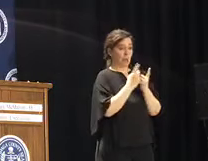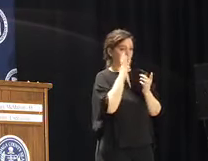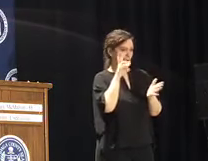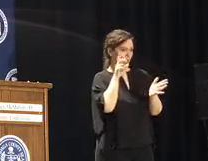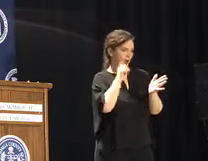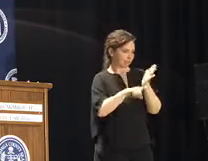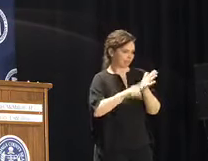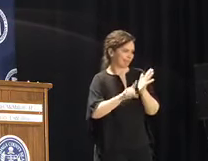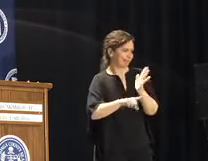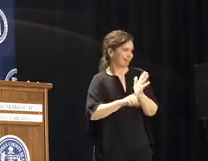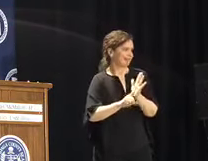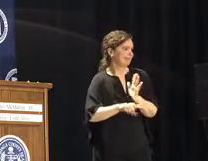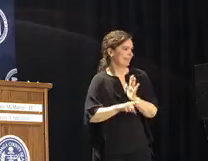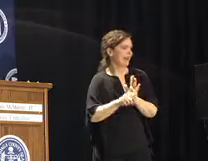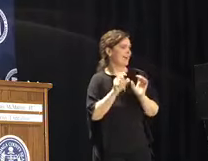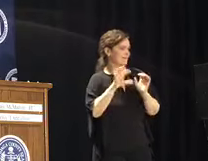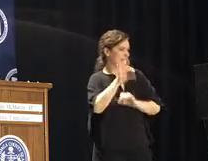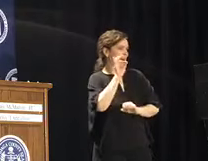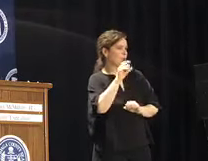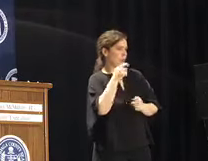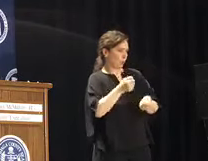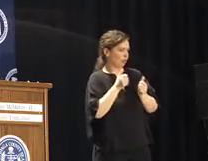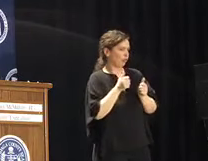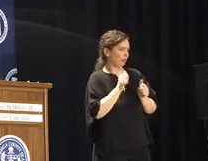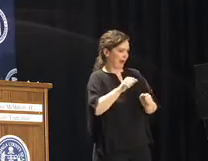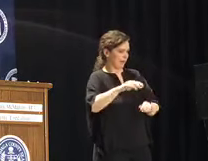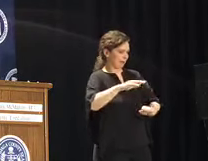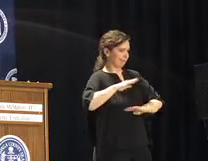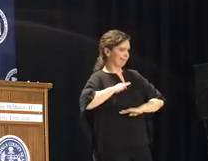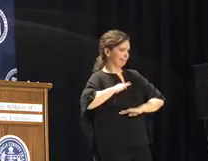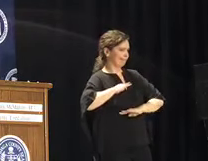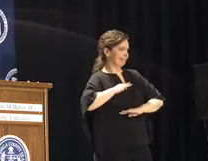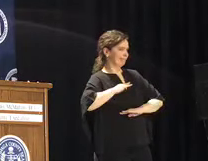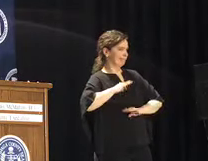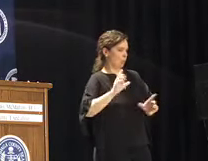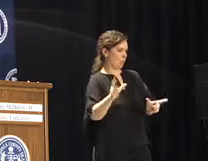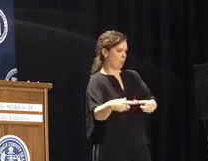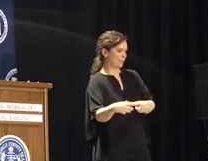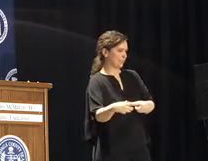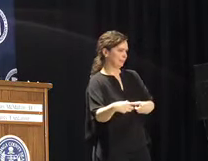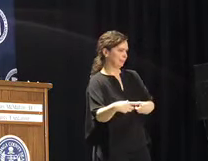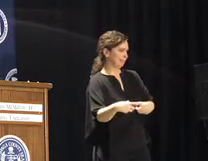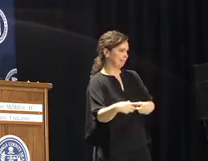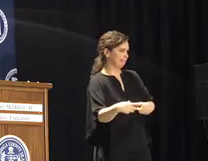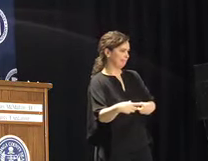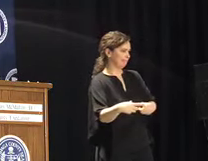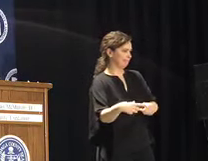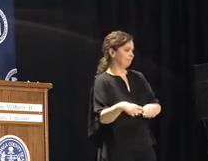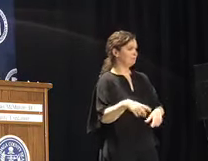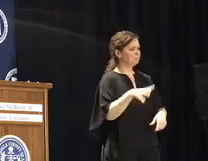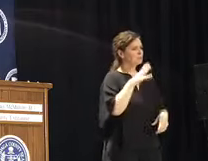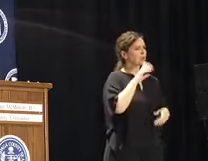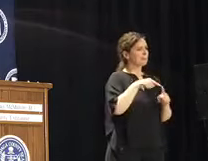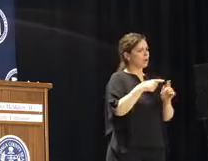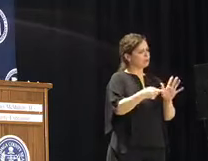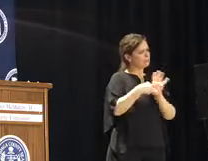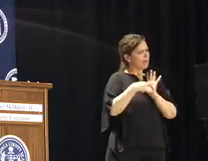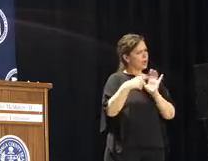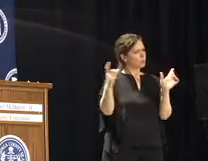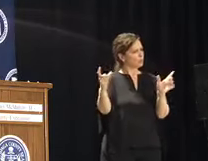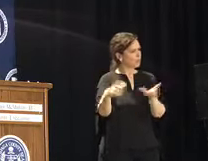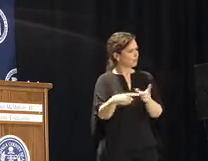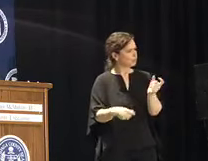Your executive order states that people who are waiting for results must self-quarantine. People who choose to get retested, why should they have to